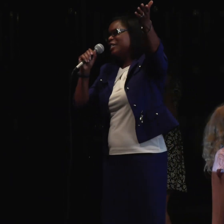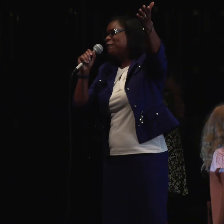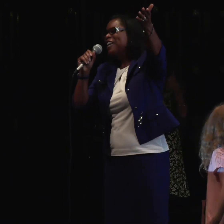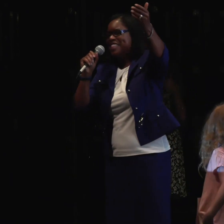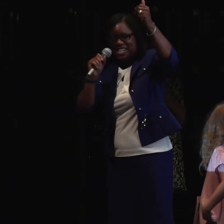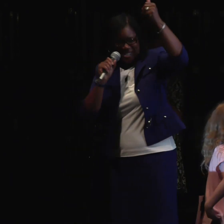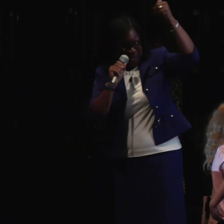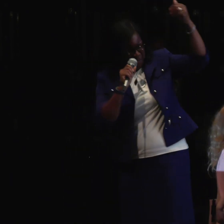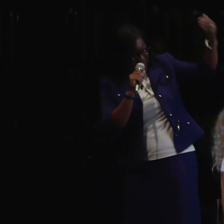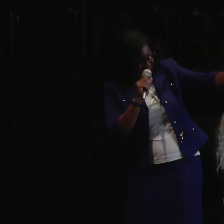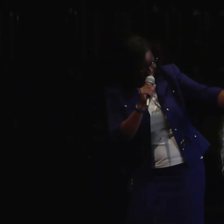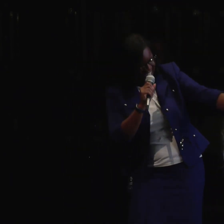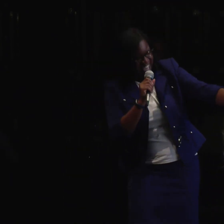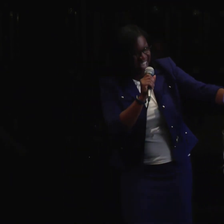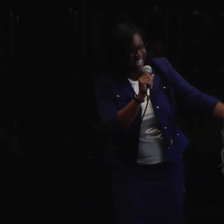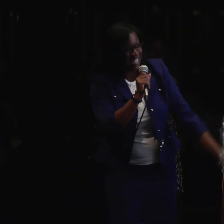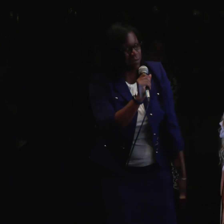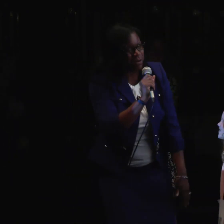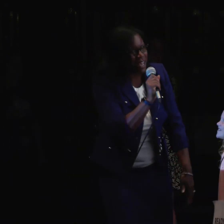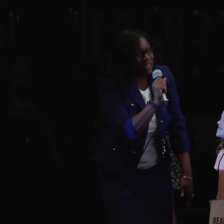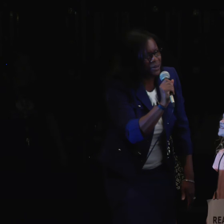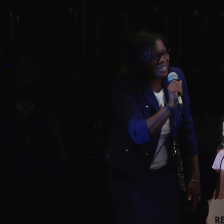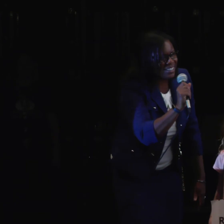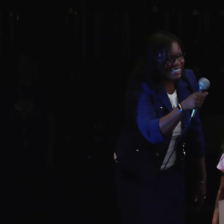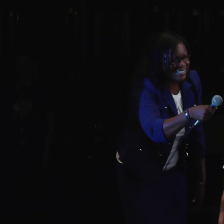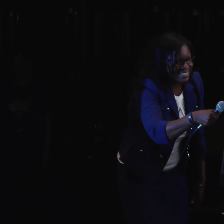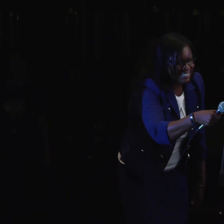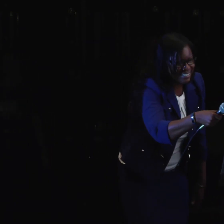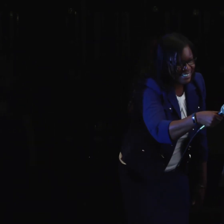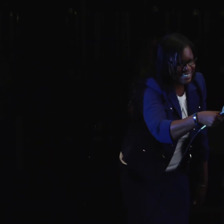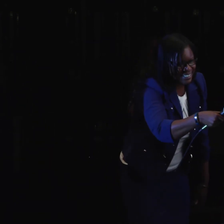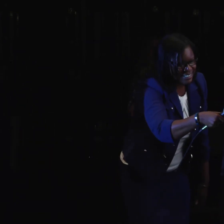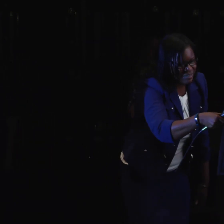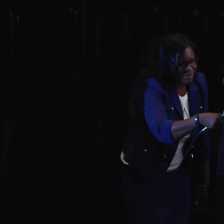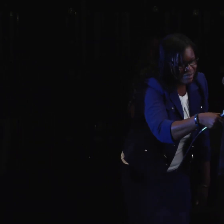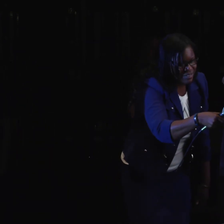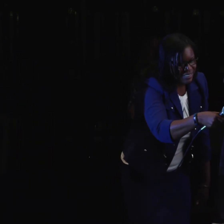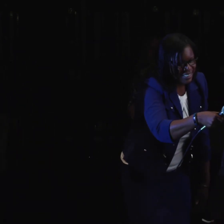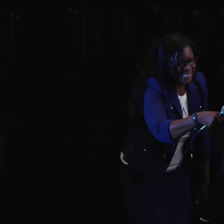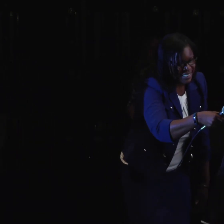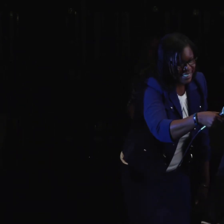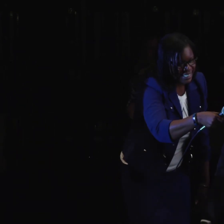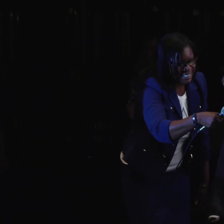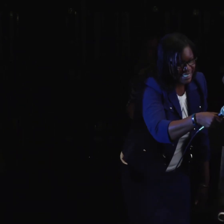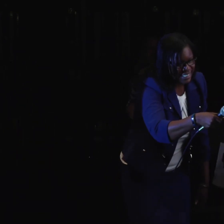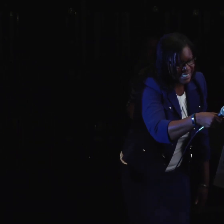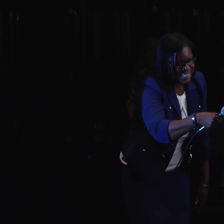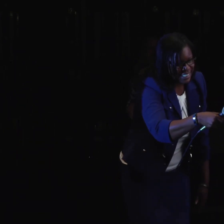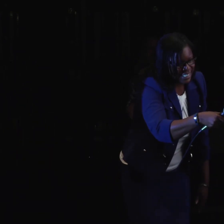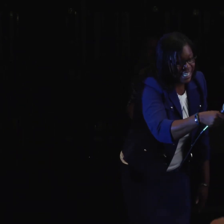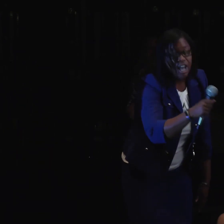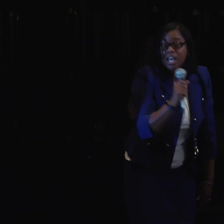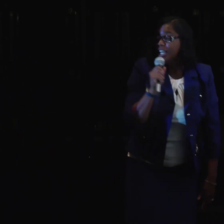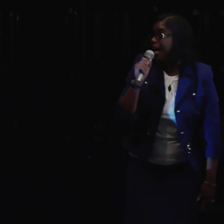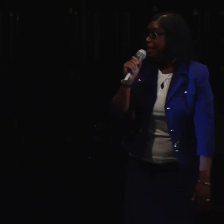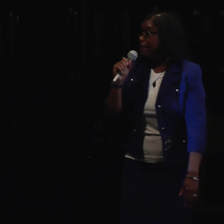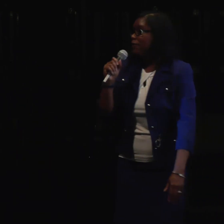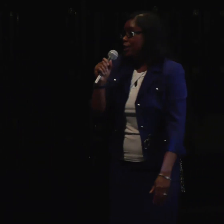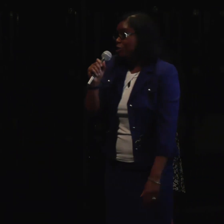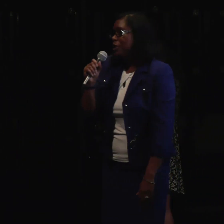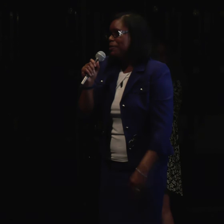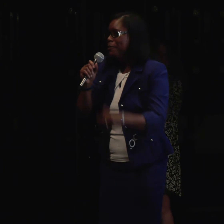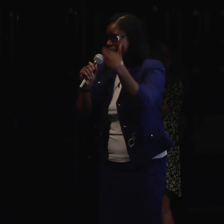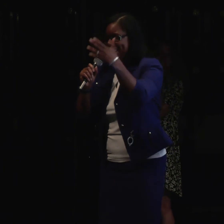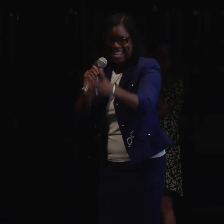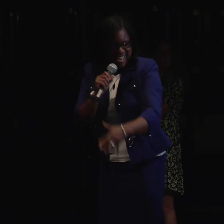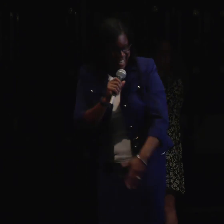There it is, fun things on Fridays. And what about yours? She lets us go have field trips a lot. Lots of